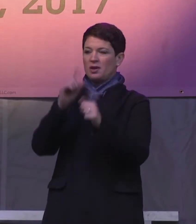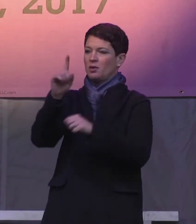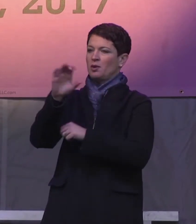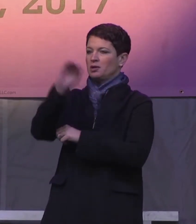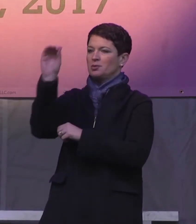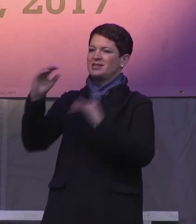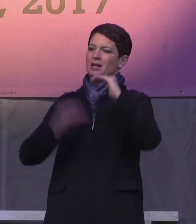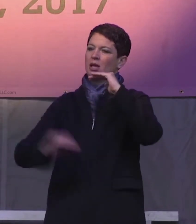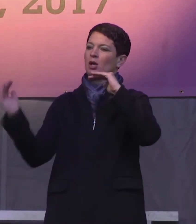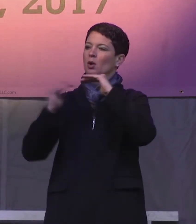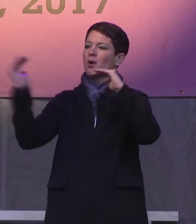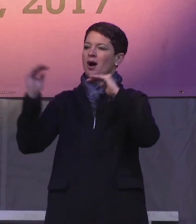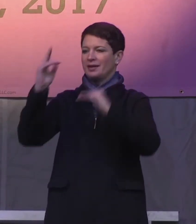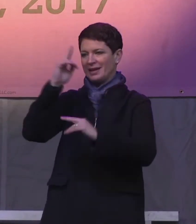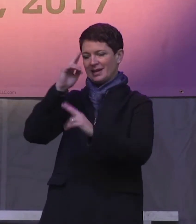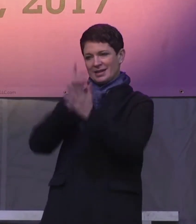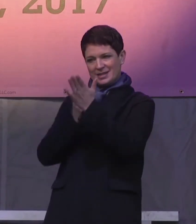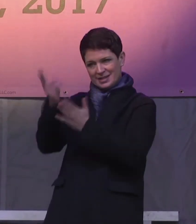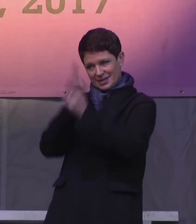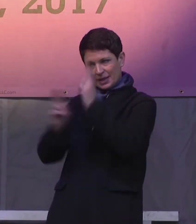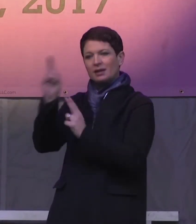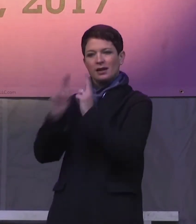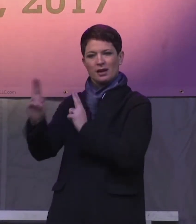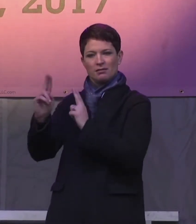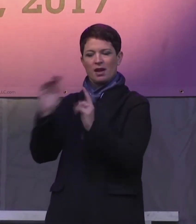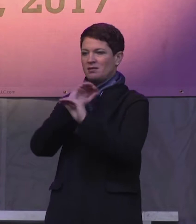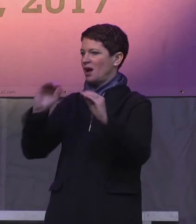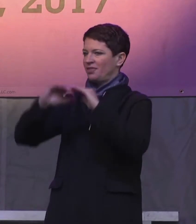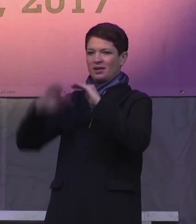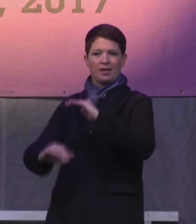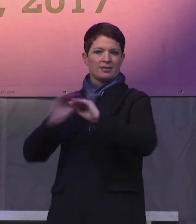absolute equality and dignity and nothing less.